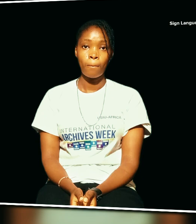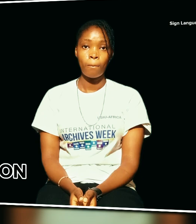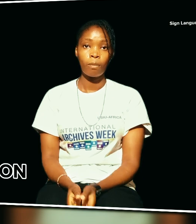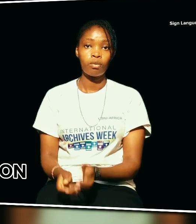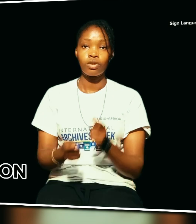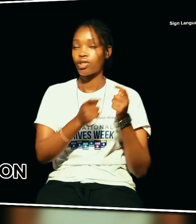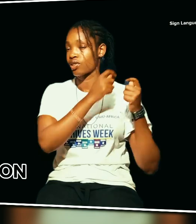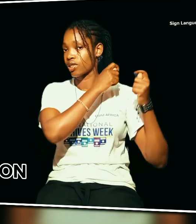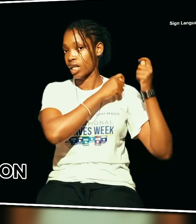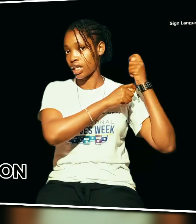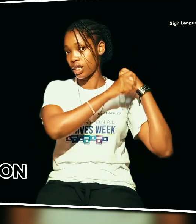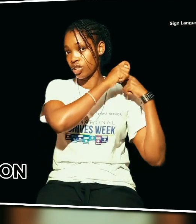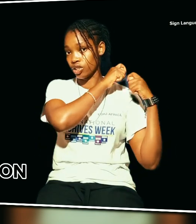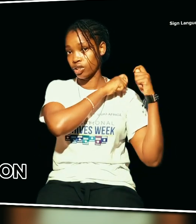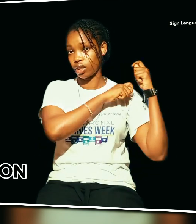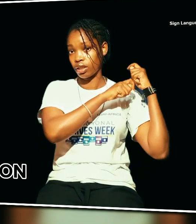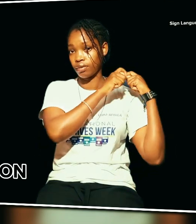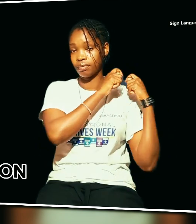Tradition.